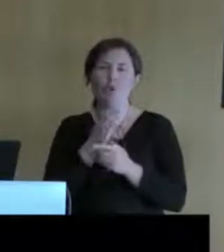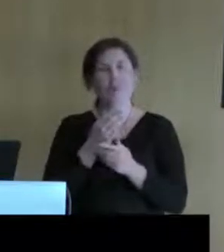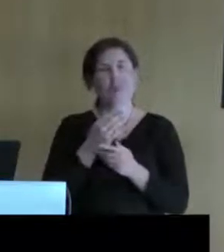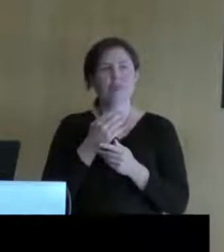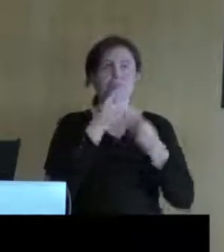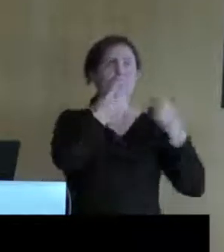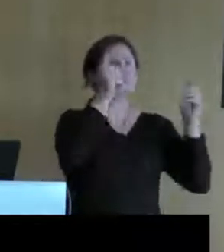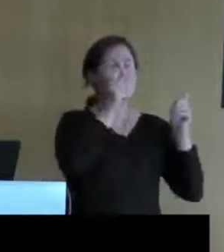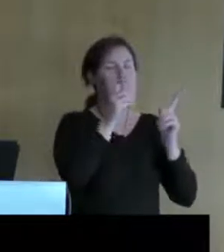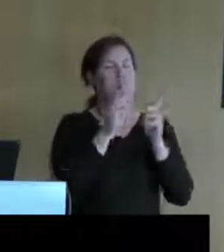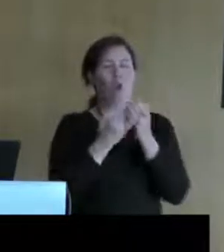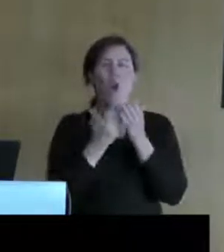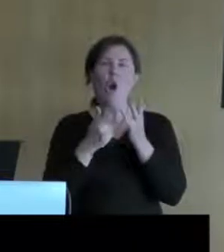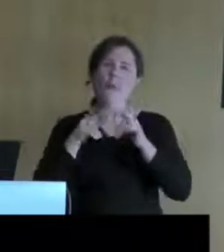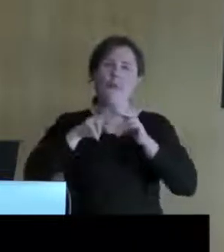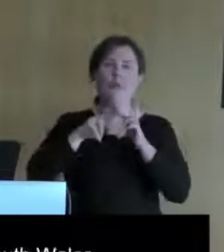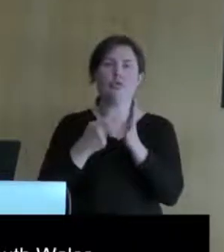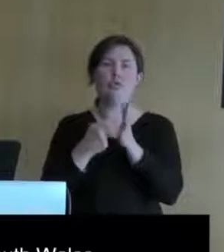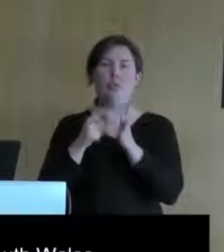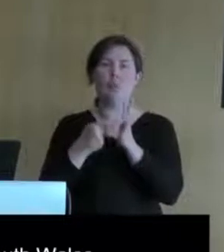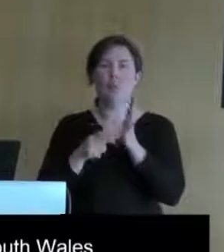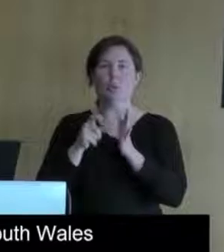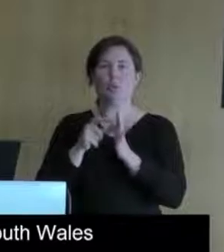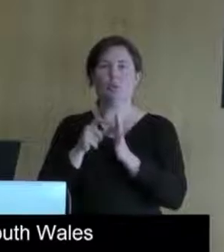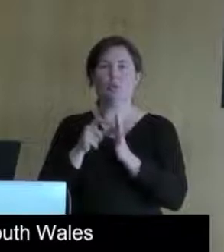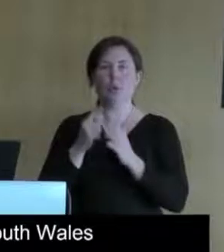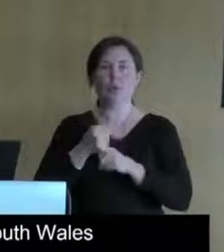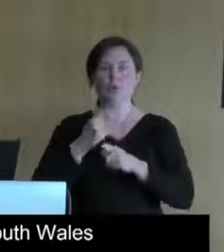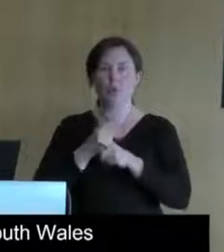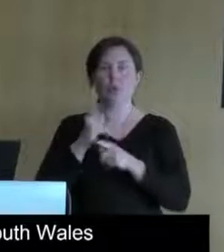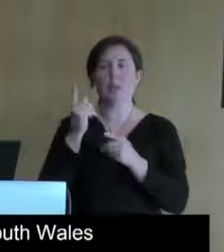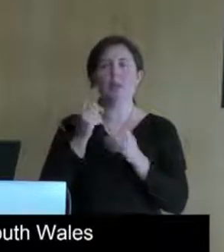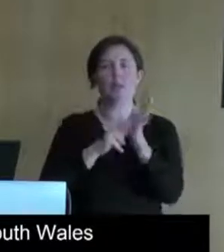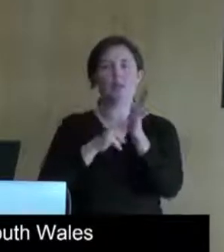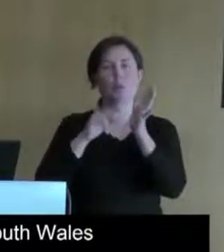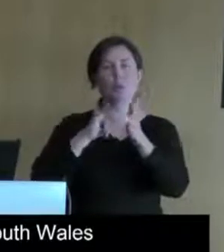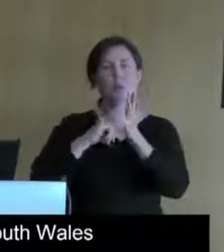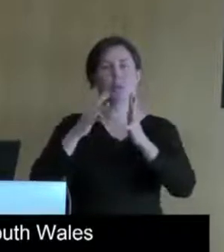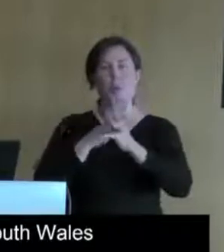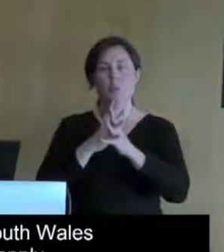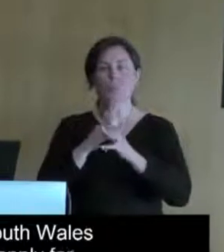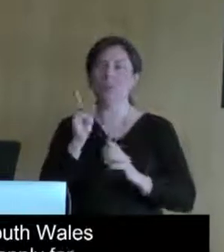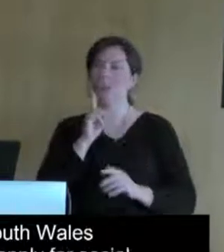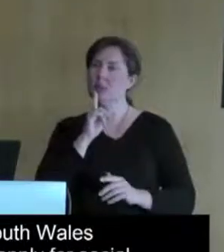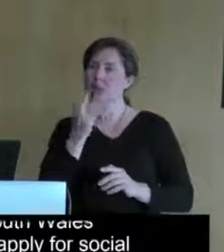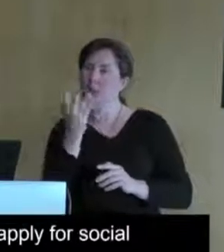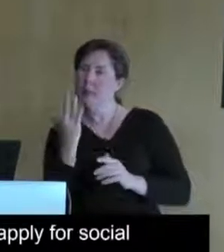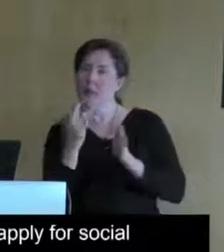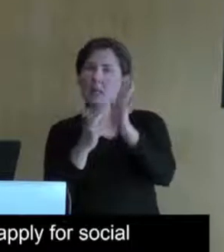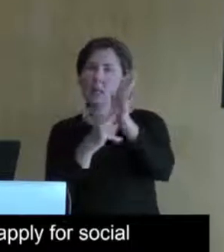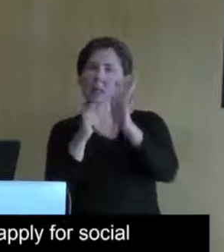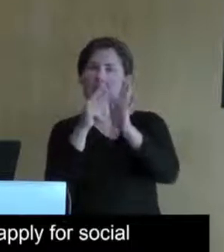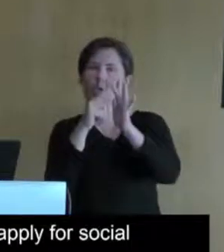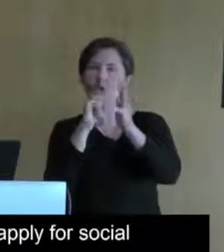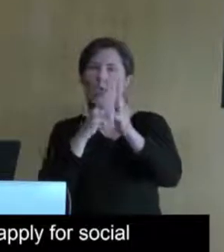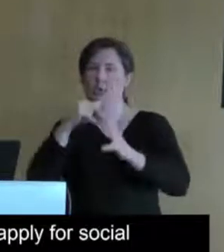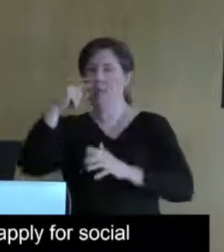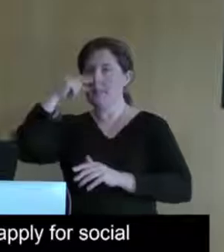assuming that also will be looking at housing. One off the record